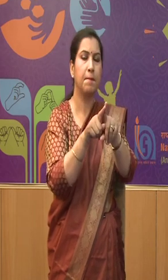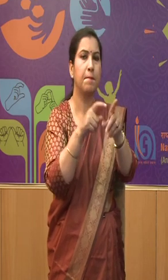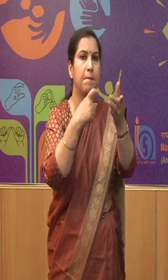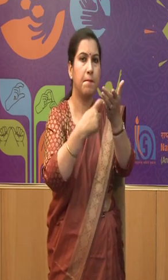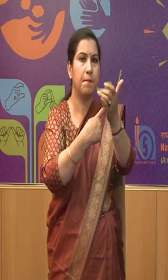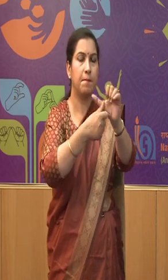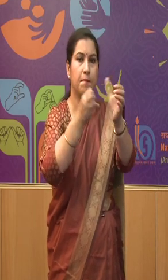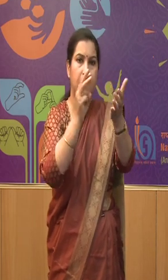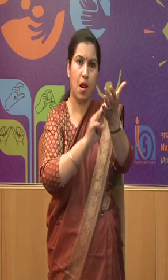Rama Krishna Mission,